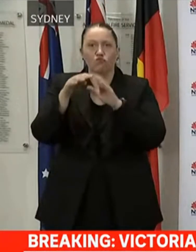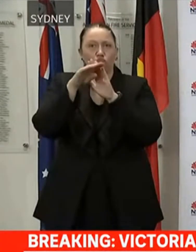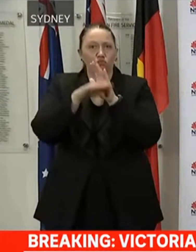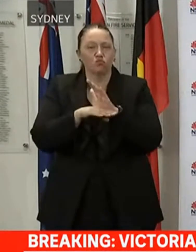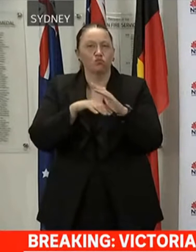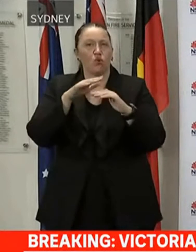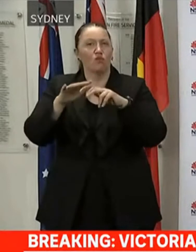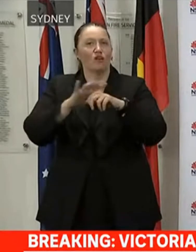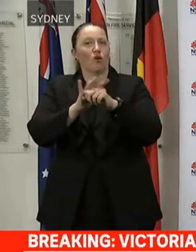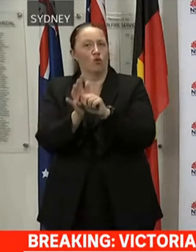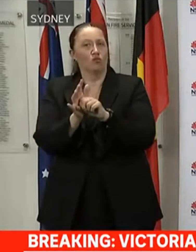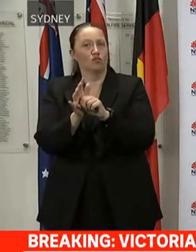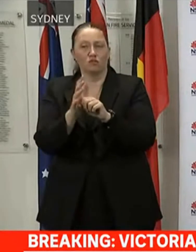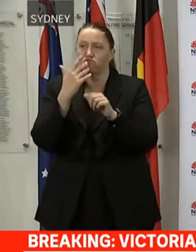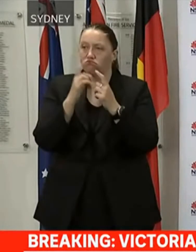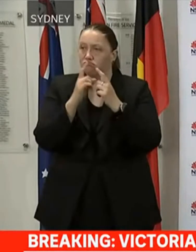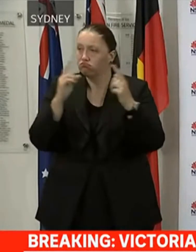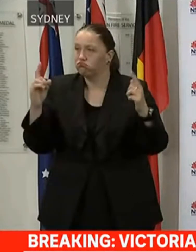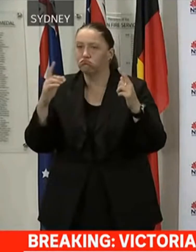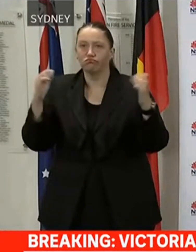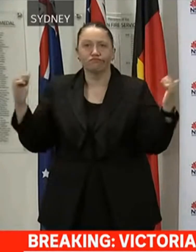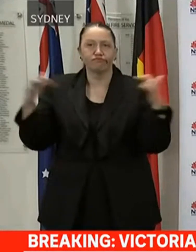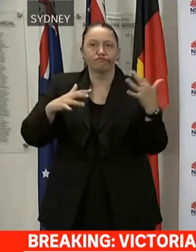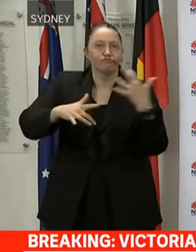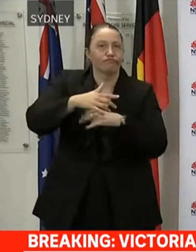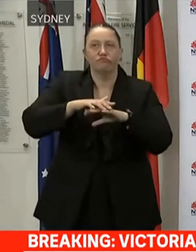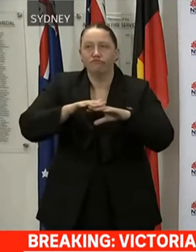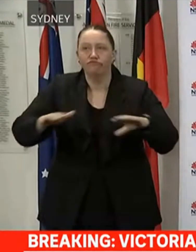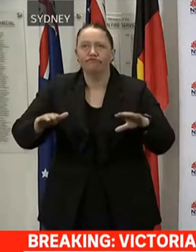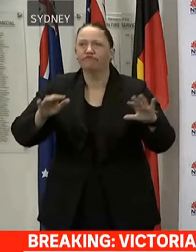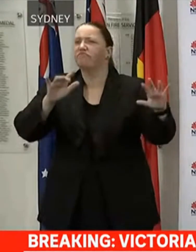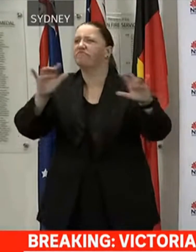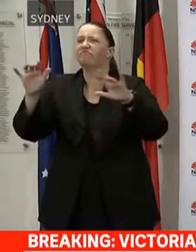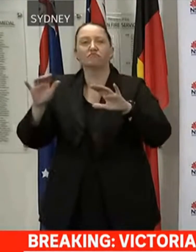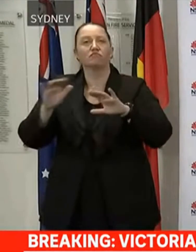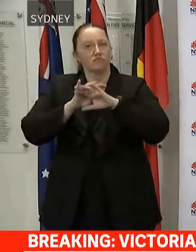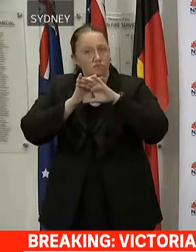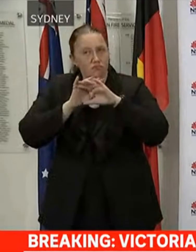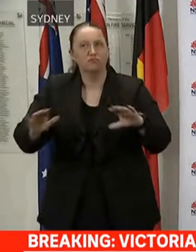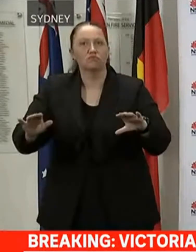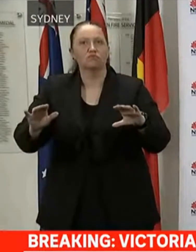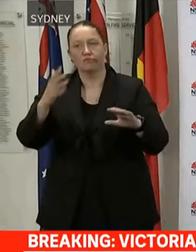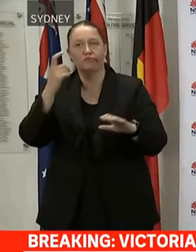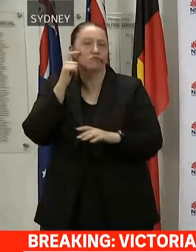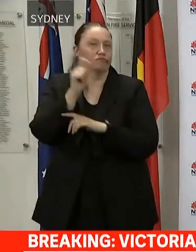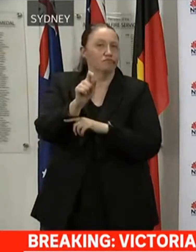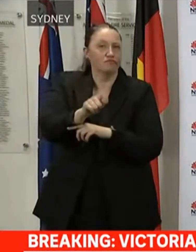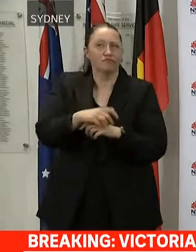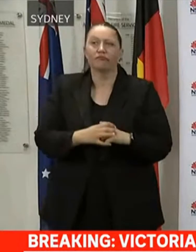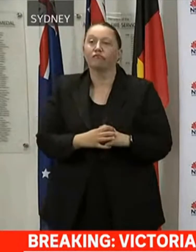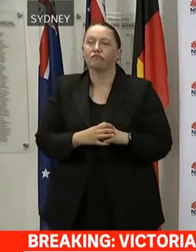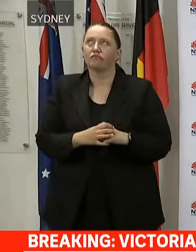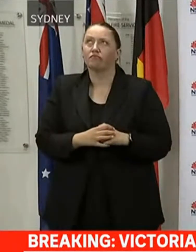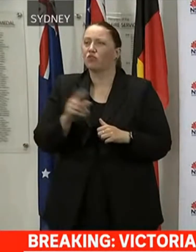so long as it is applied across the board. Whether it is a extra school curricular activity which shouldn't